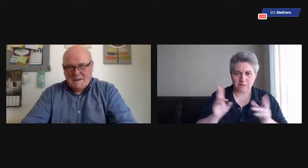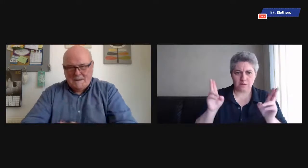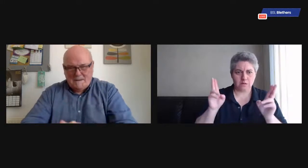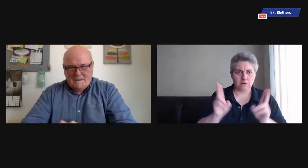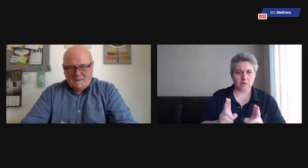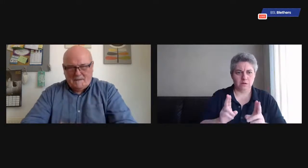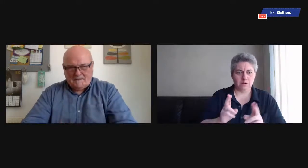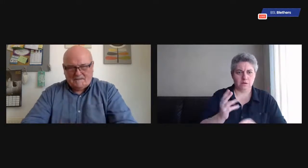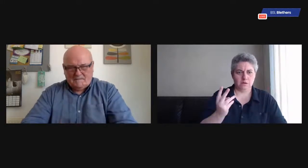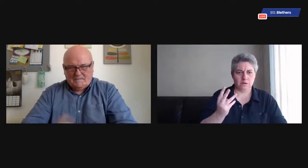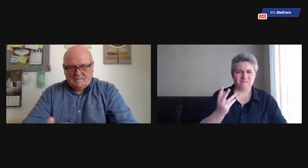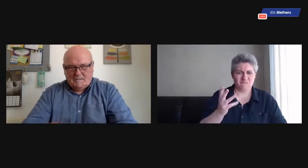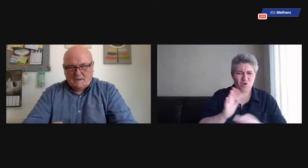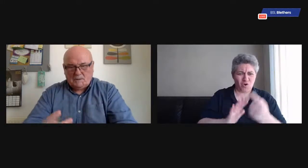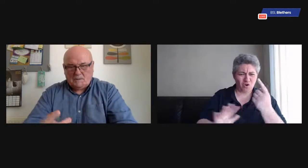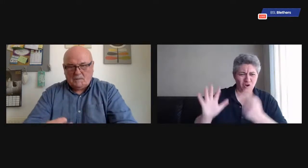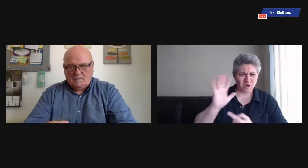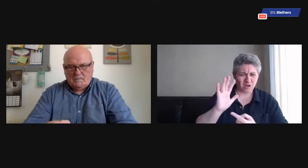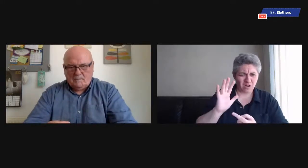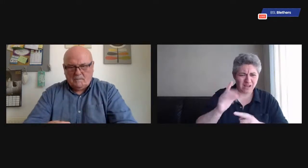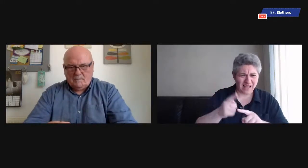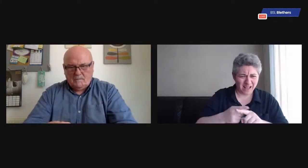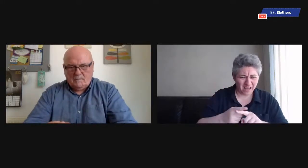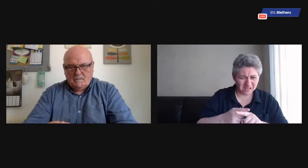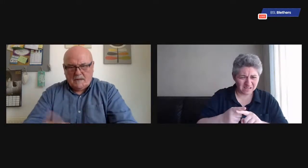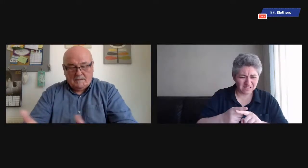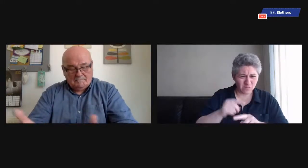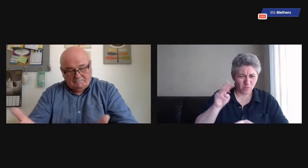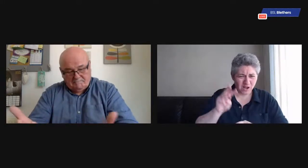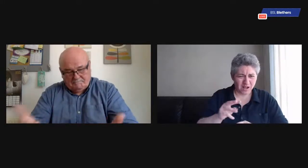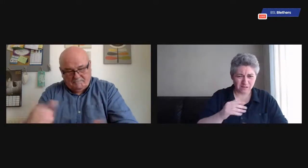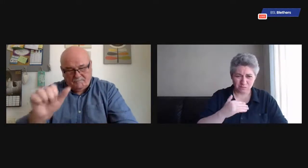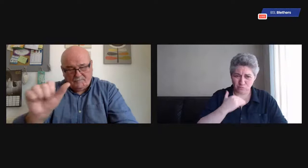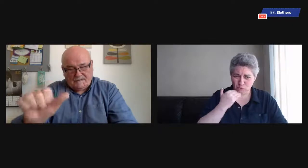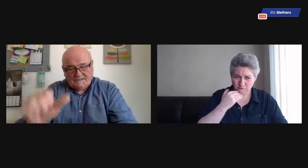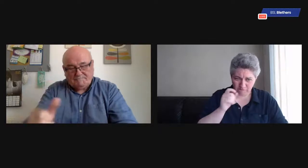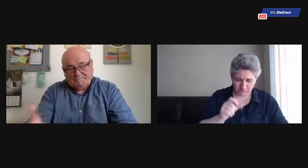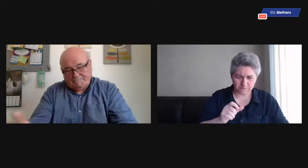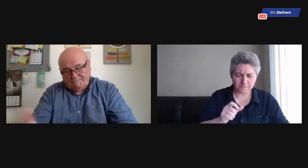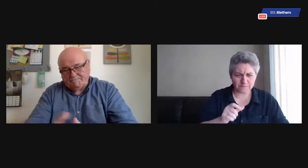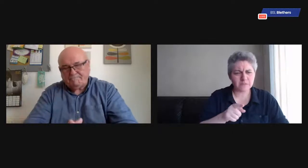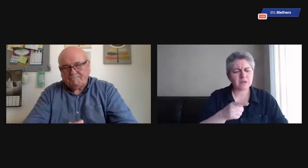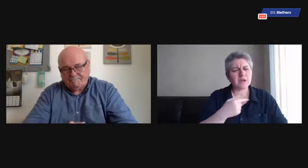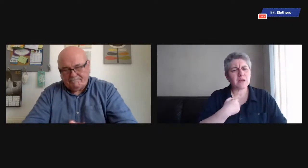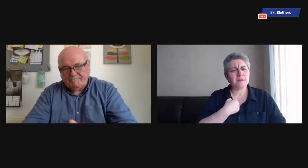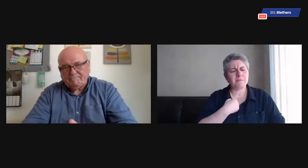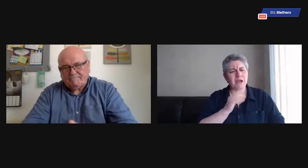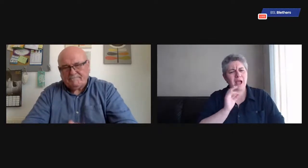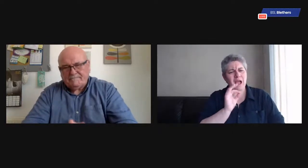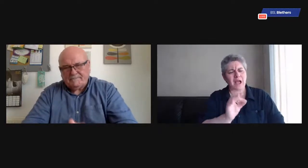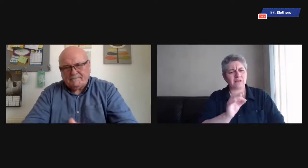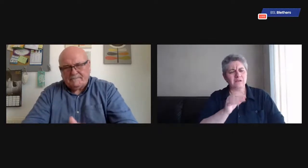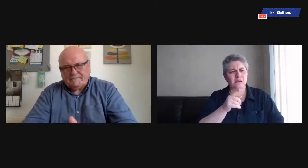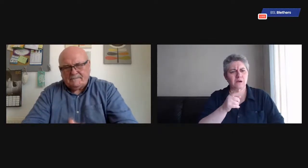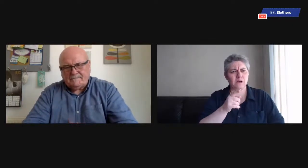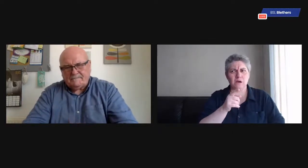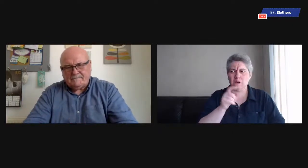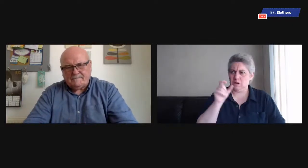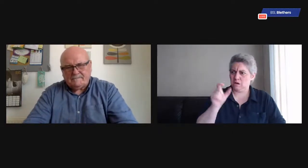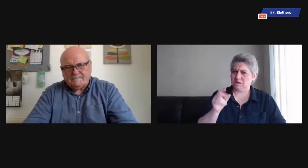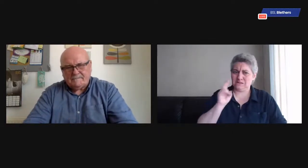only 3 or 4 months ago. So it's not a lot for the whole of England and Wales. I know, I